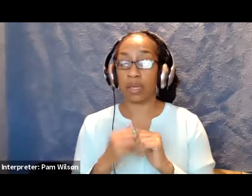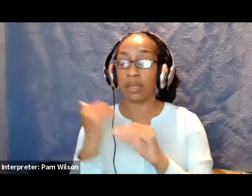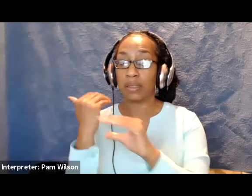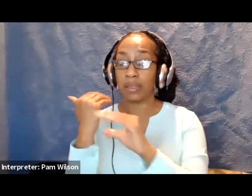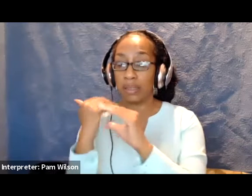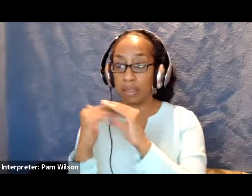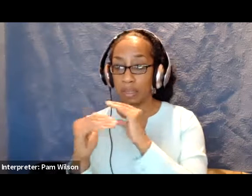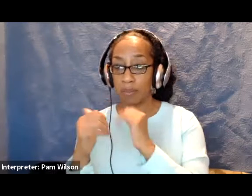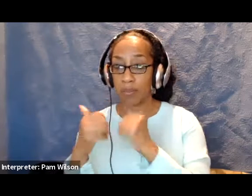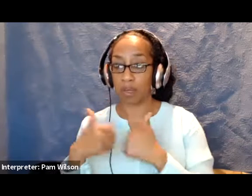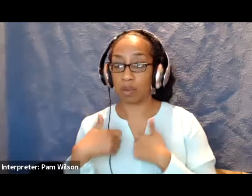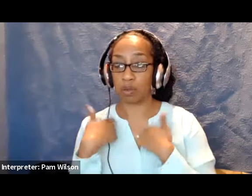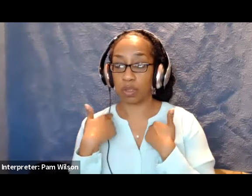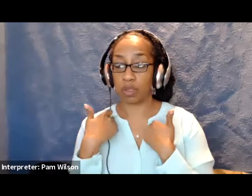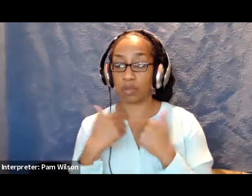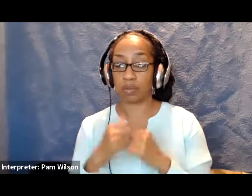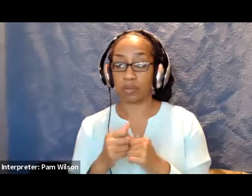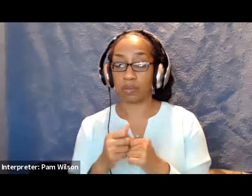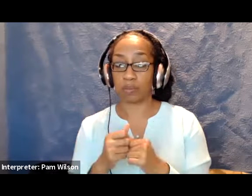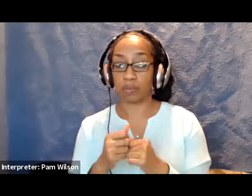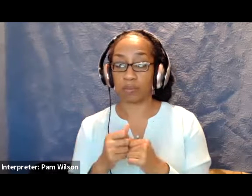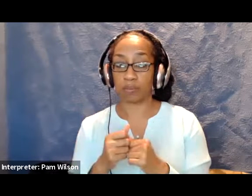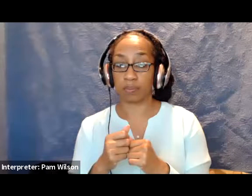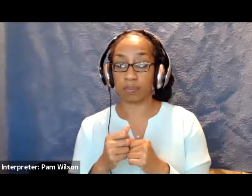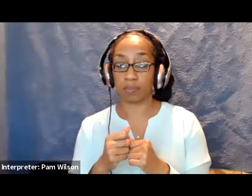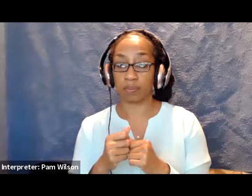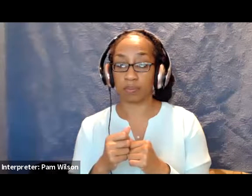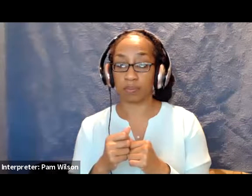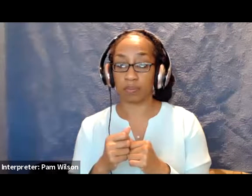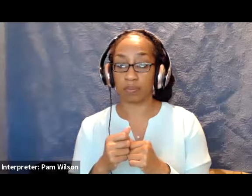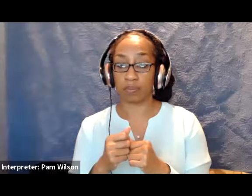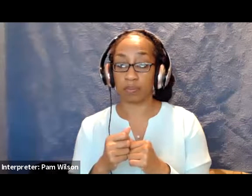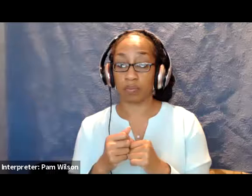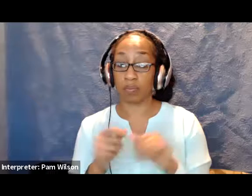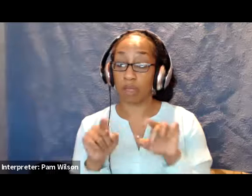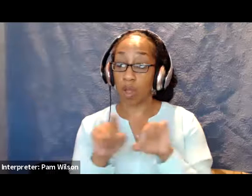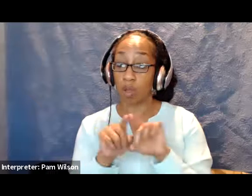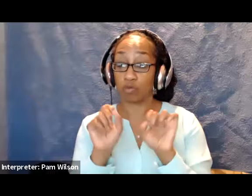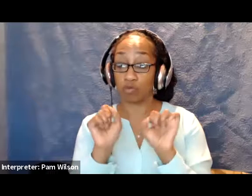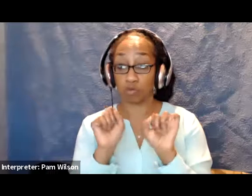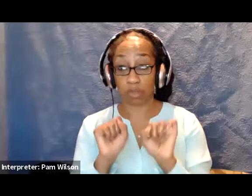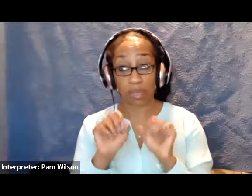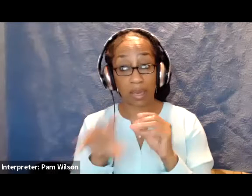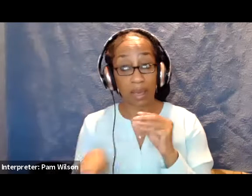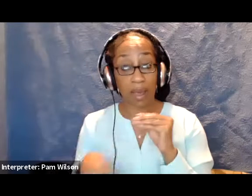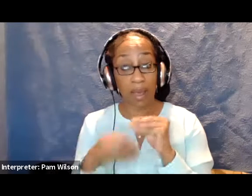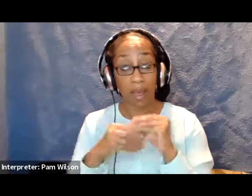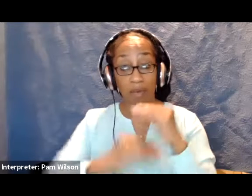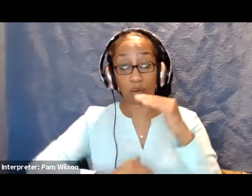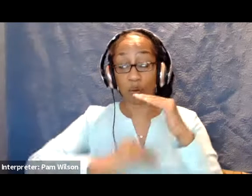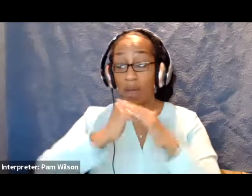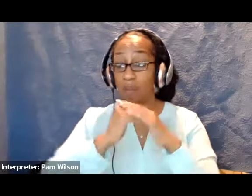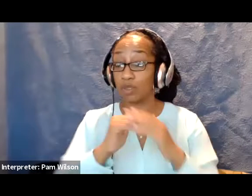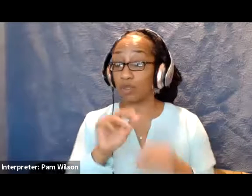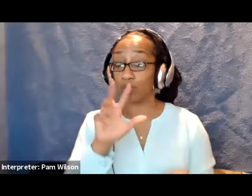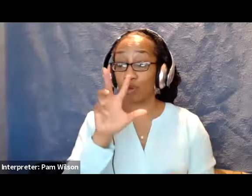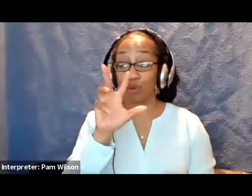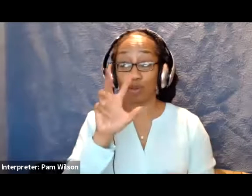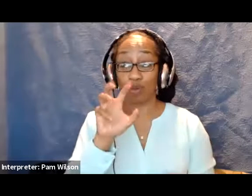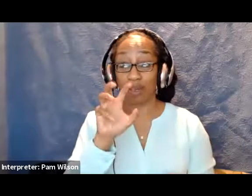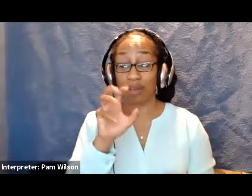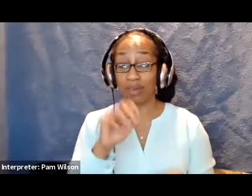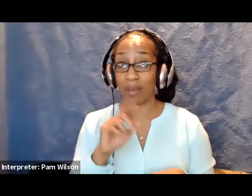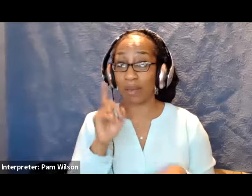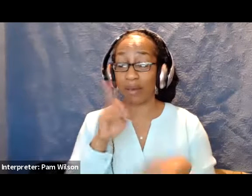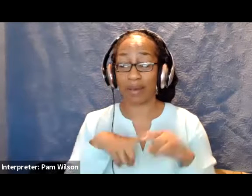address. All right. Now, believe it or not, you can add up to 300 panelists. I can't imagine what type of presentation or